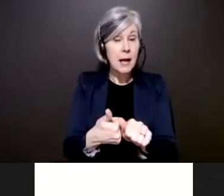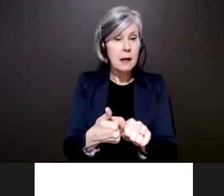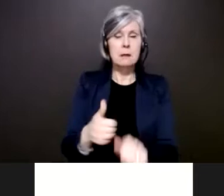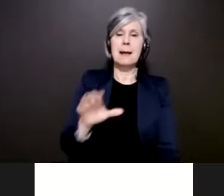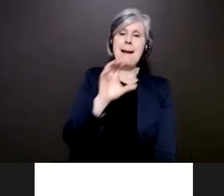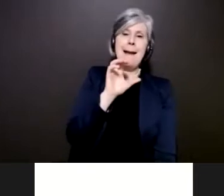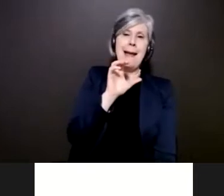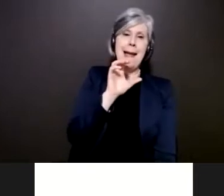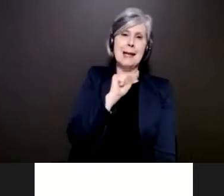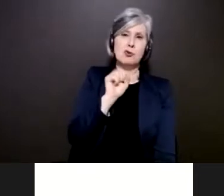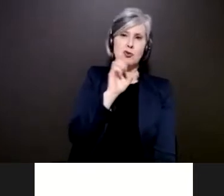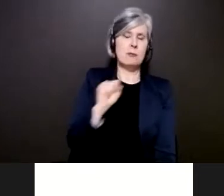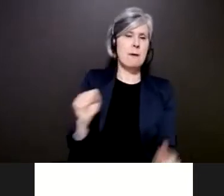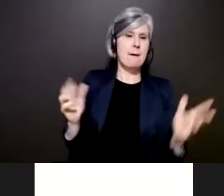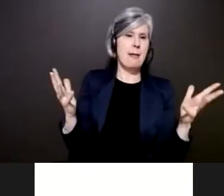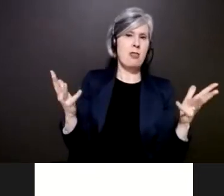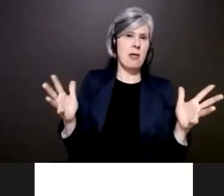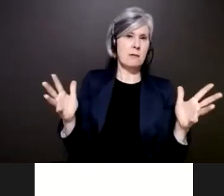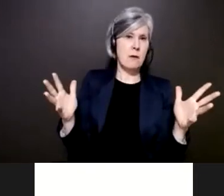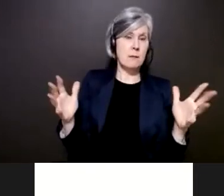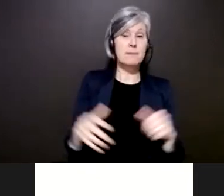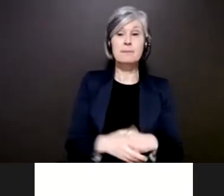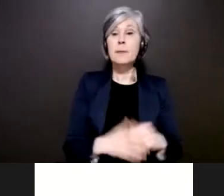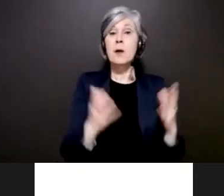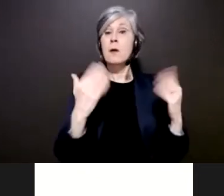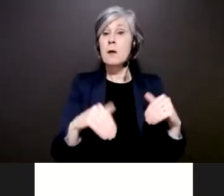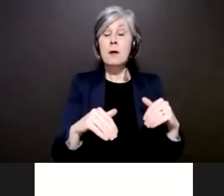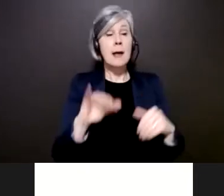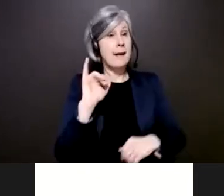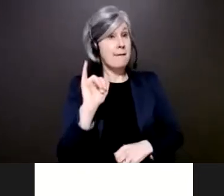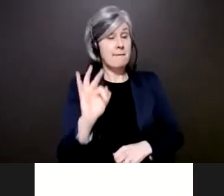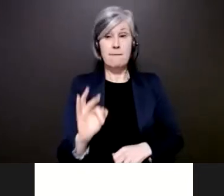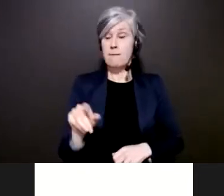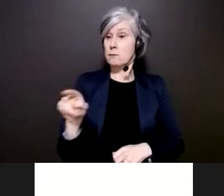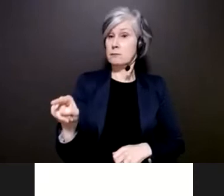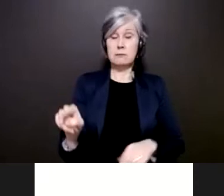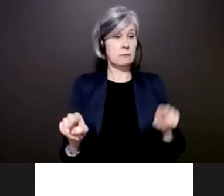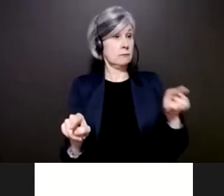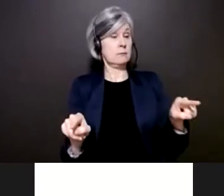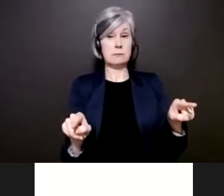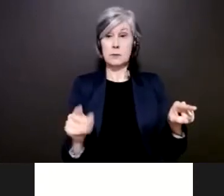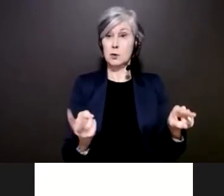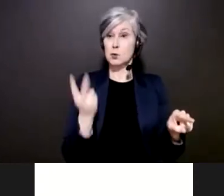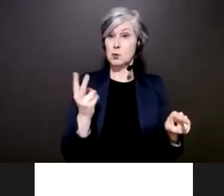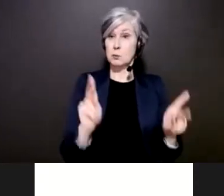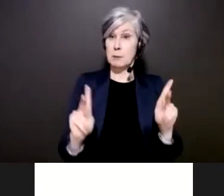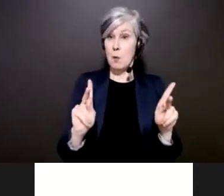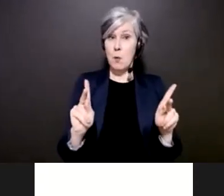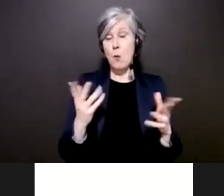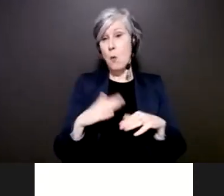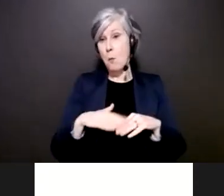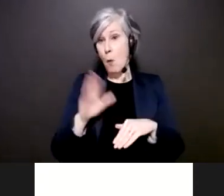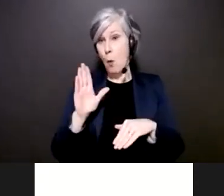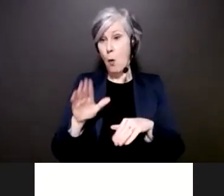Interpersonal ageism arises in interactions between two or more individuals, and we're all familiar with that. And the